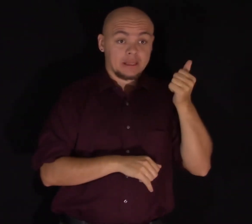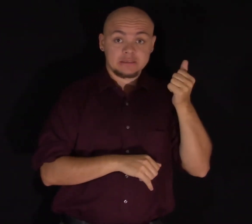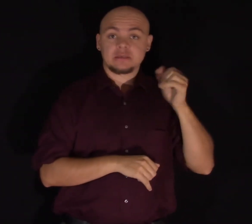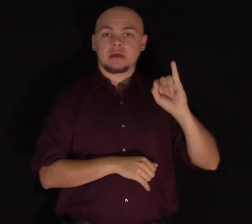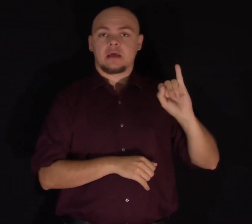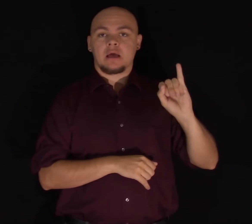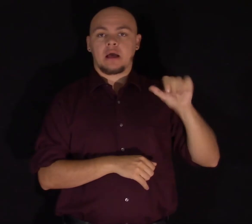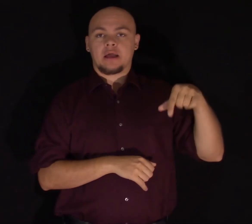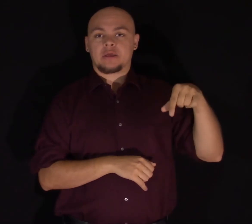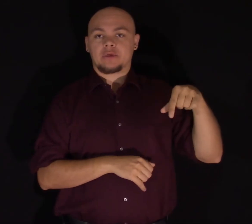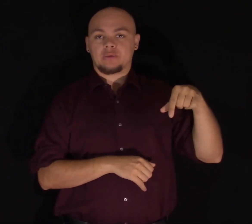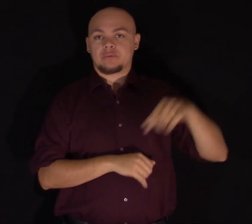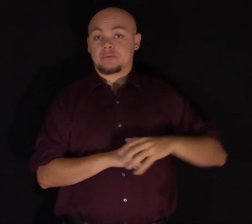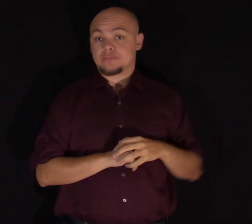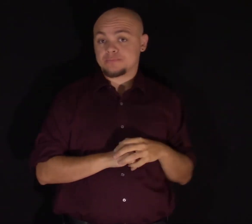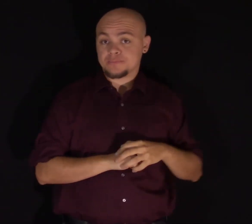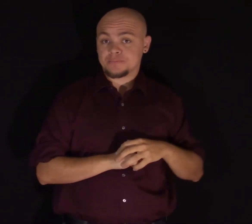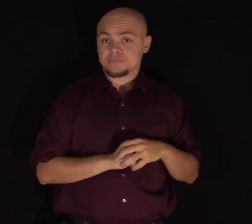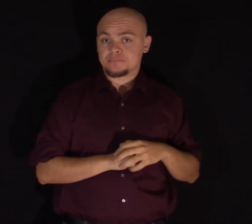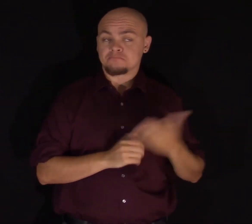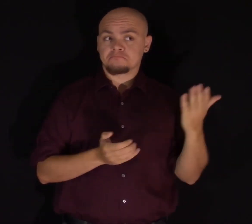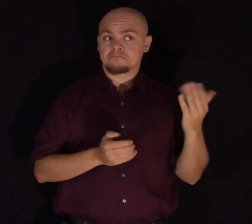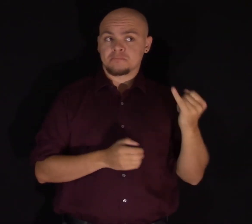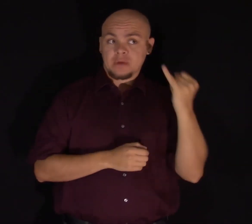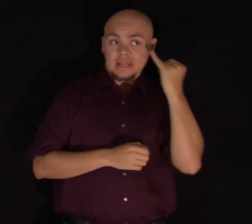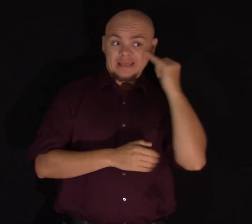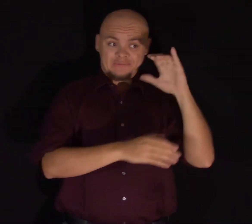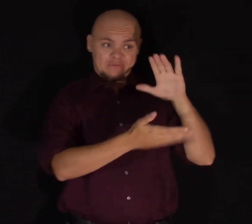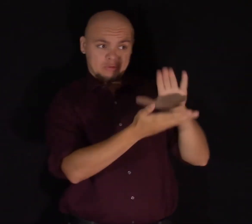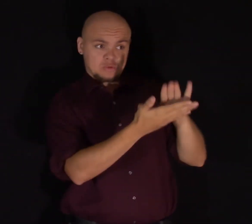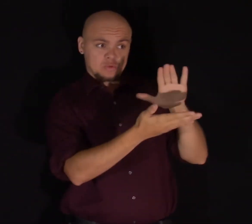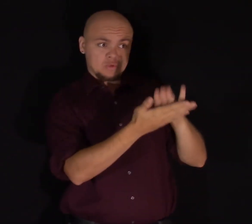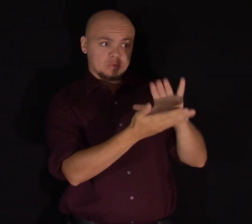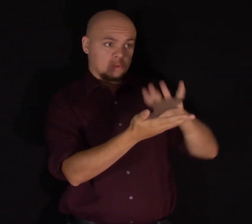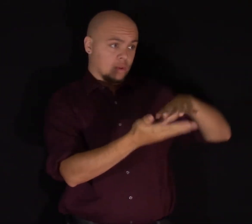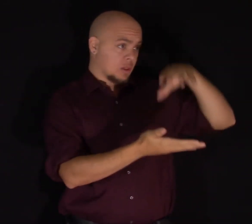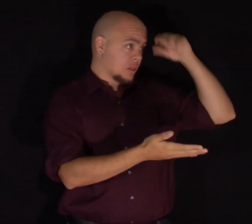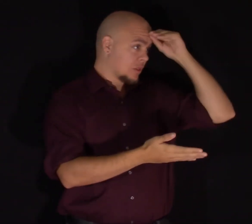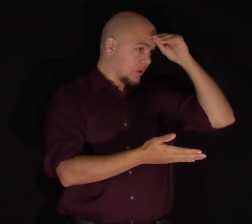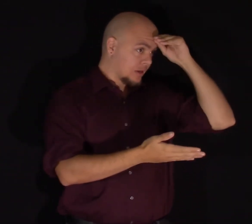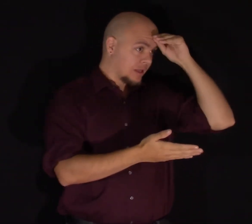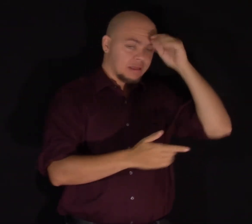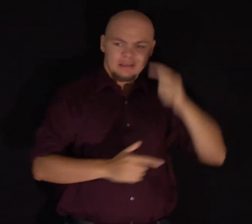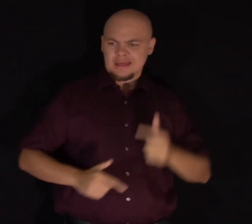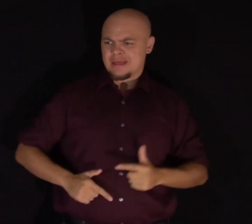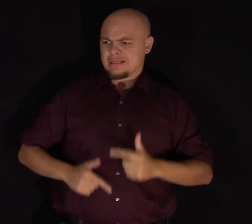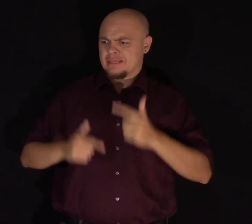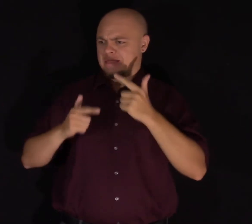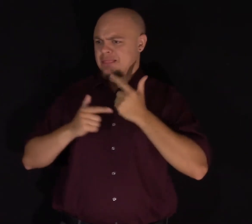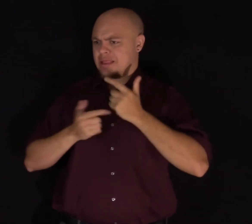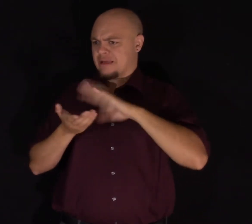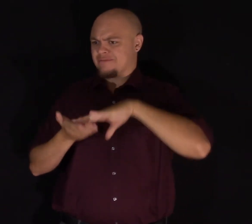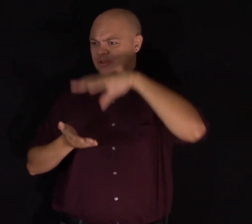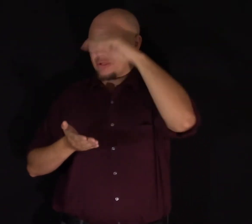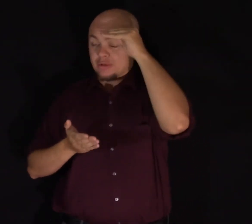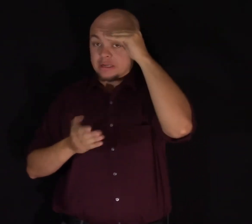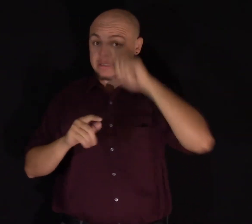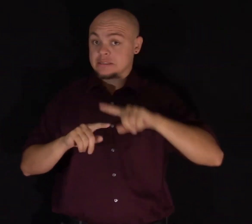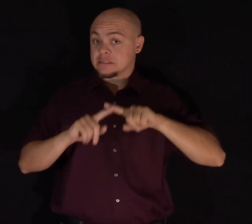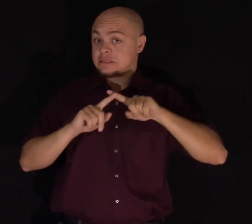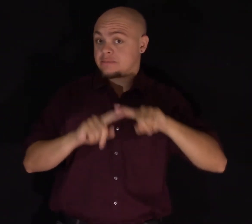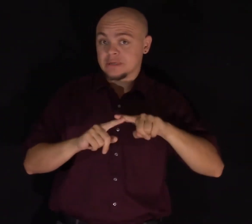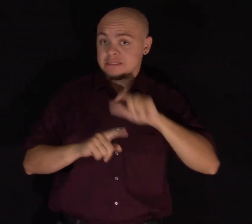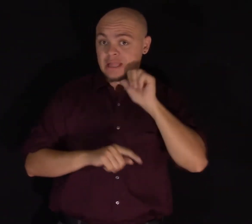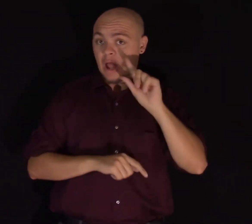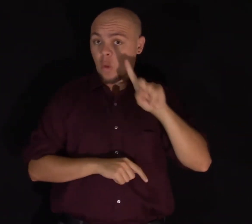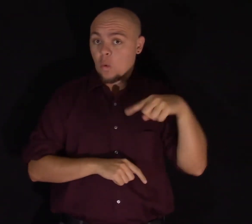IQ. But what if doing well in school and in life depends on much more than your